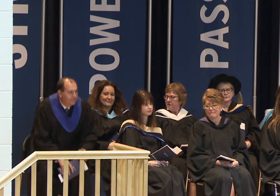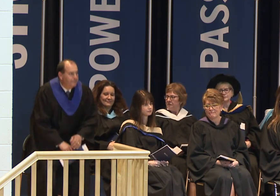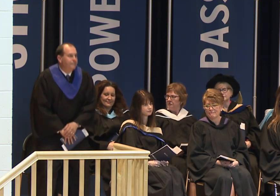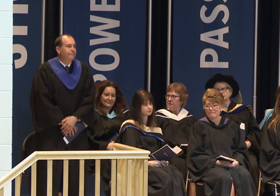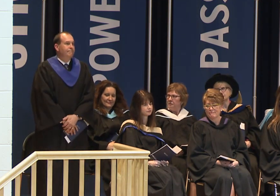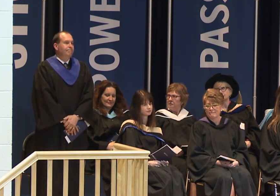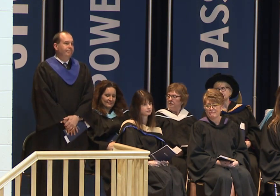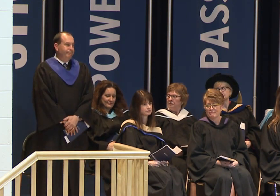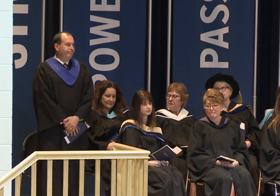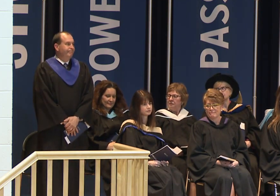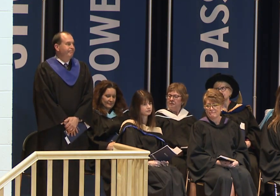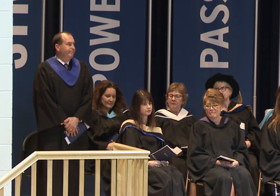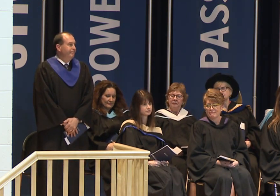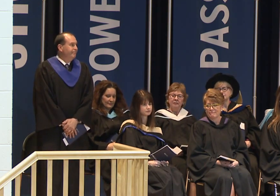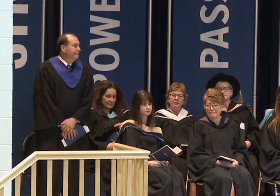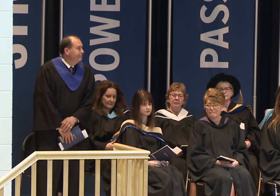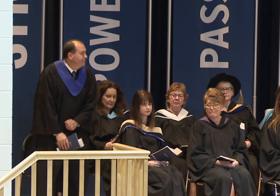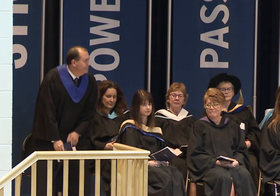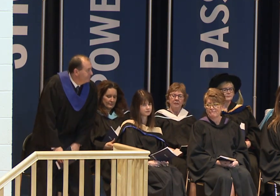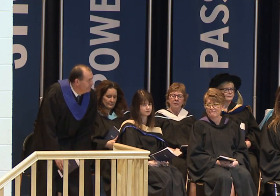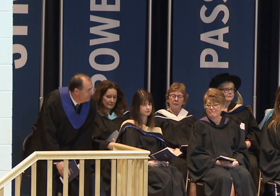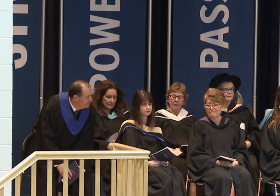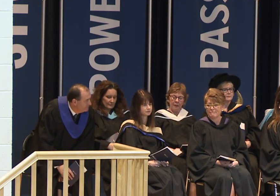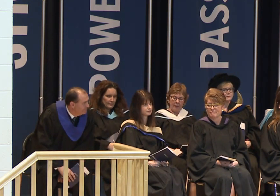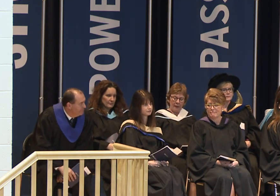Russell, Dean, School of Business.